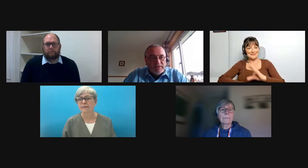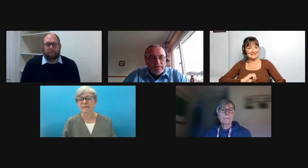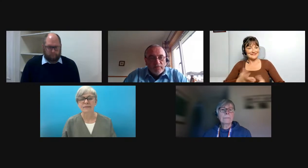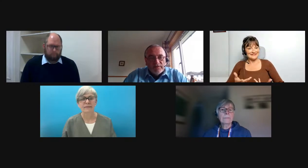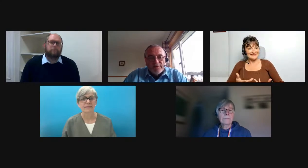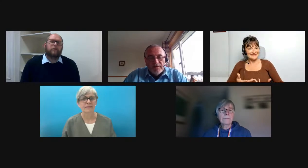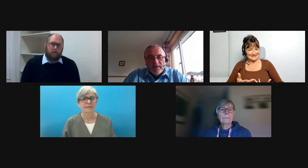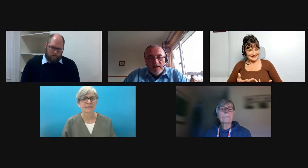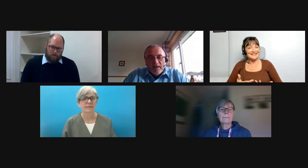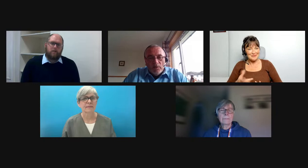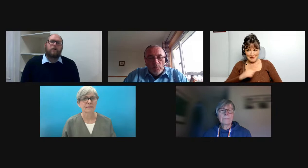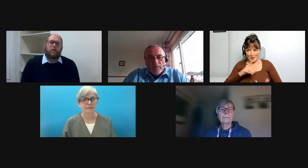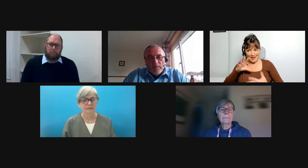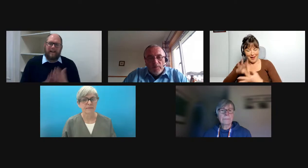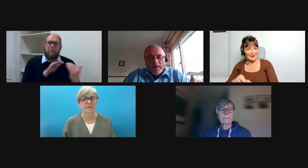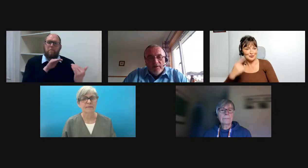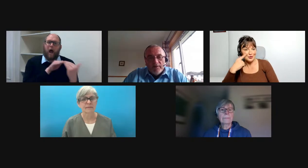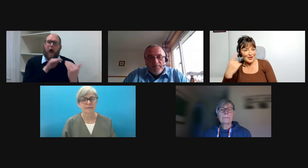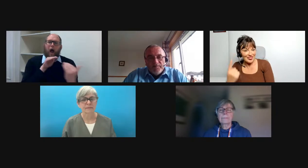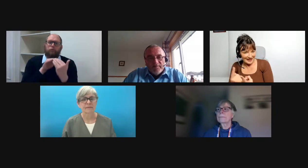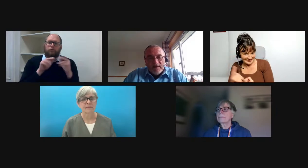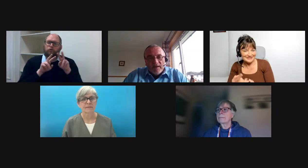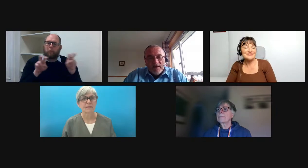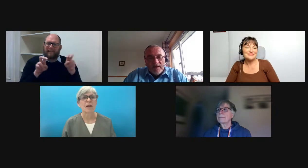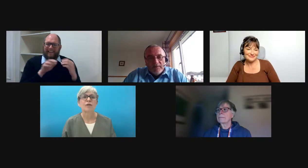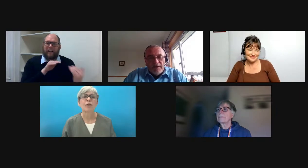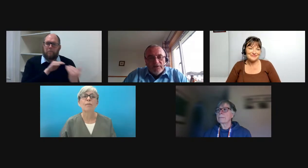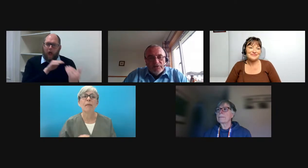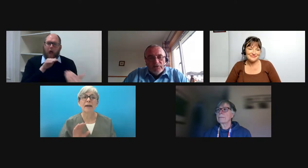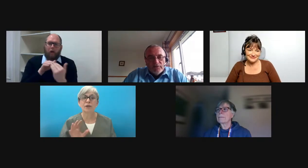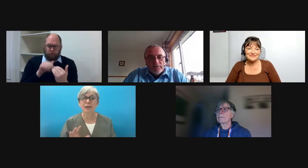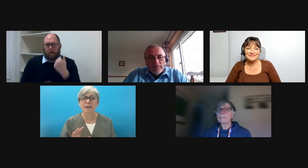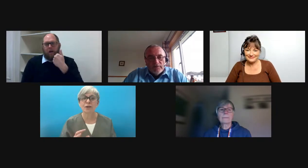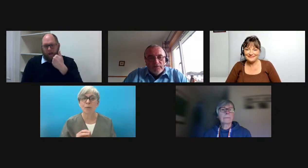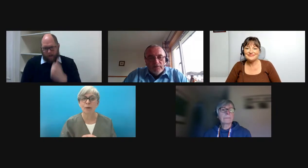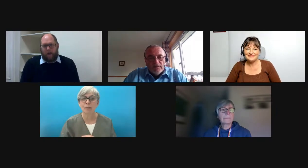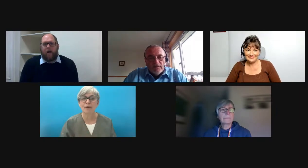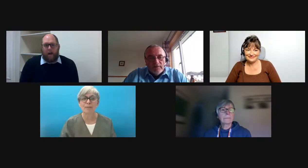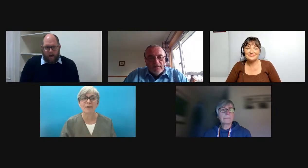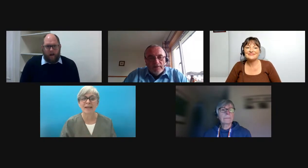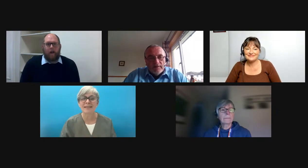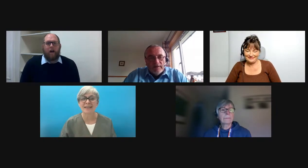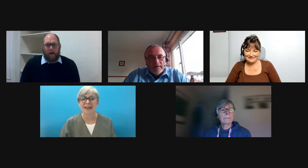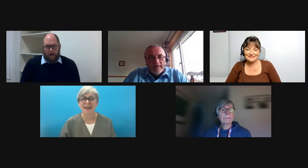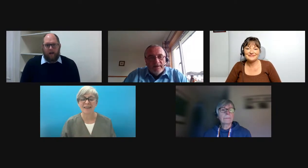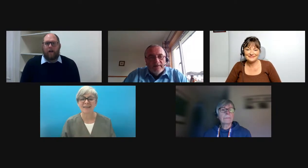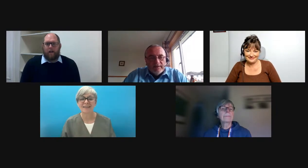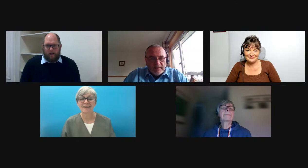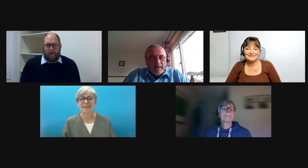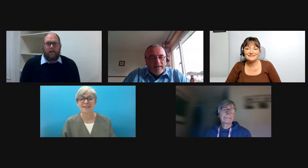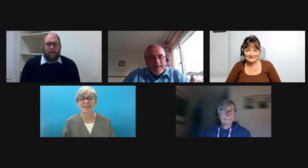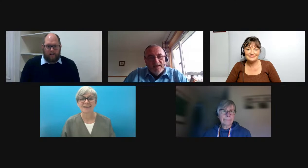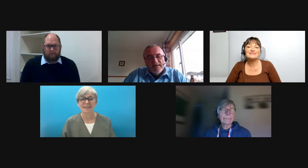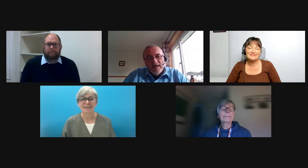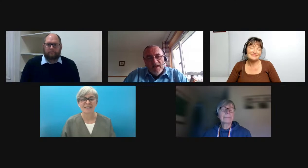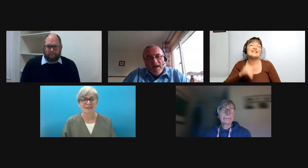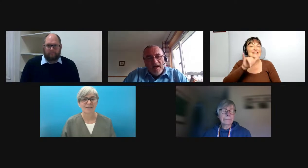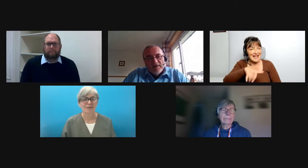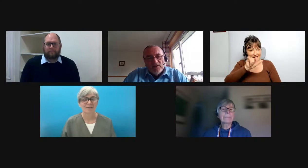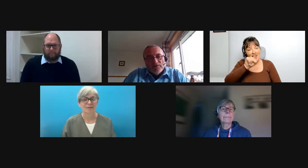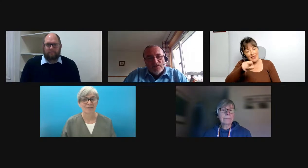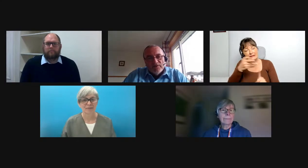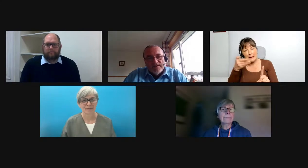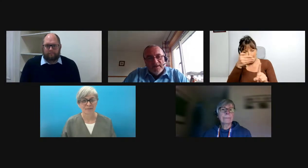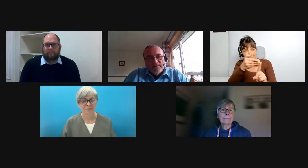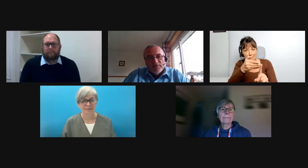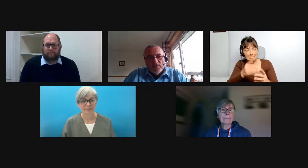signing the message for us. When we were so making you're sure, matching the topic with the presenter there. yes,